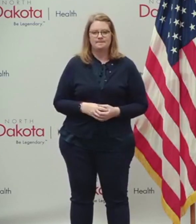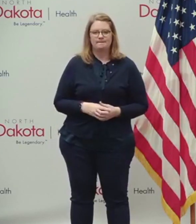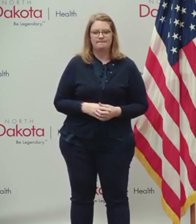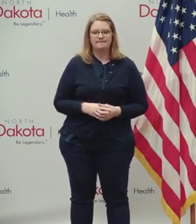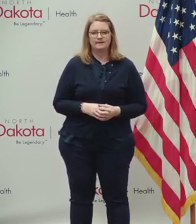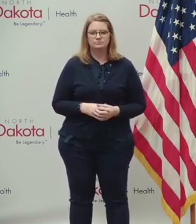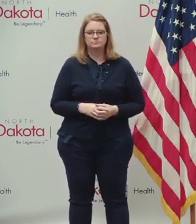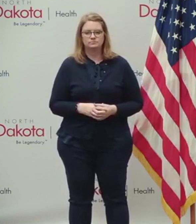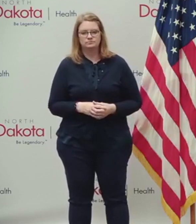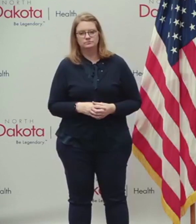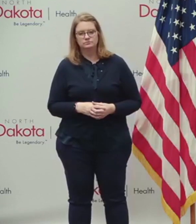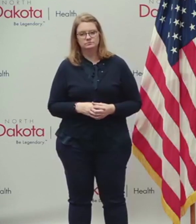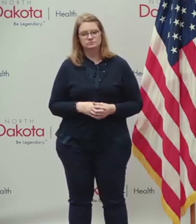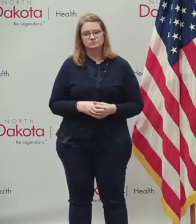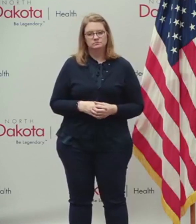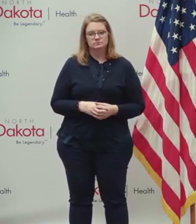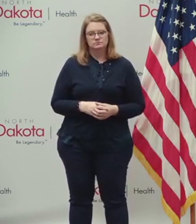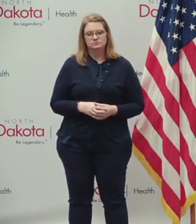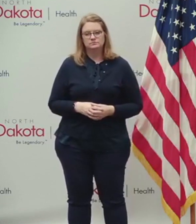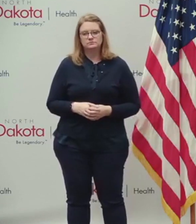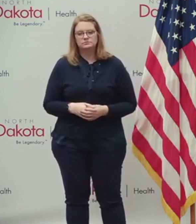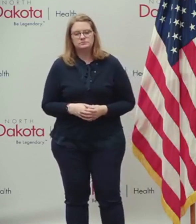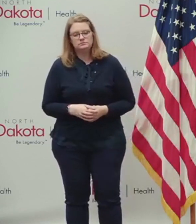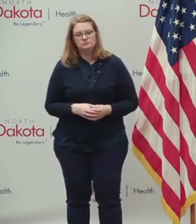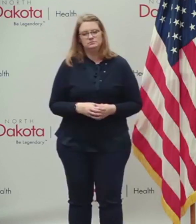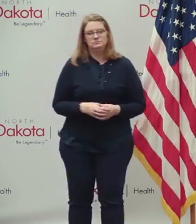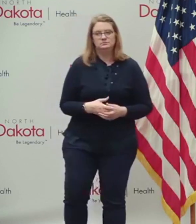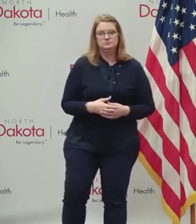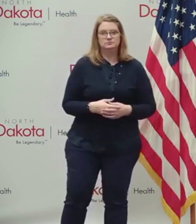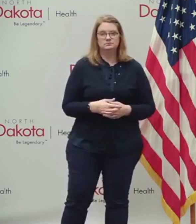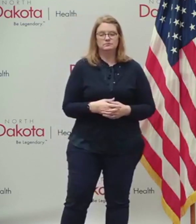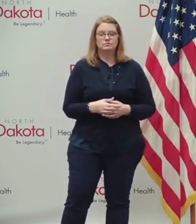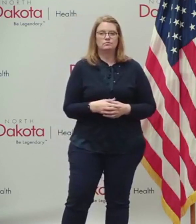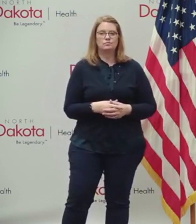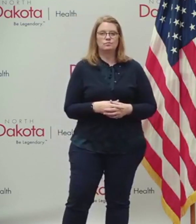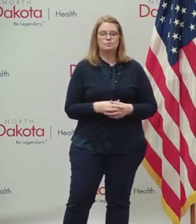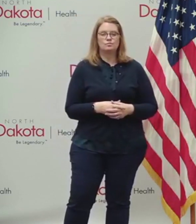As we've talked about throughout this, we've had, I'd say again,